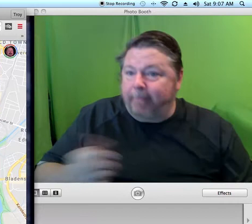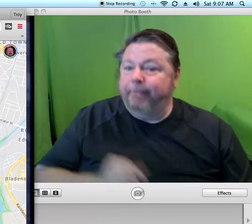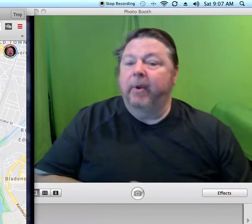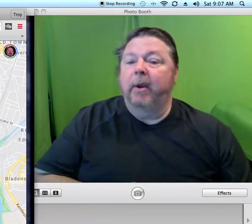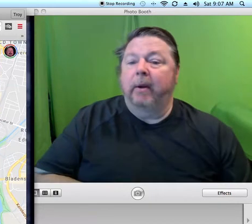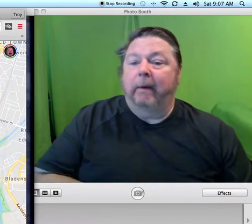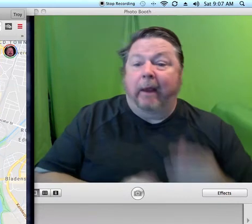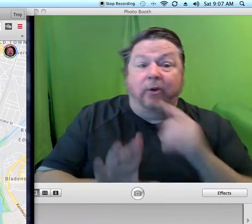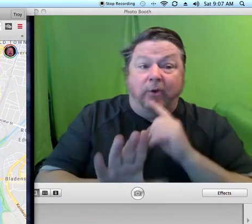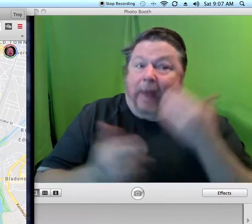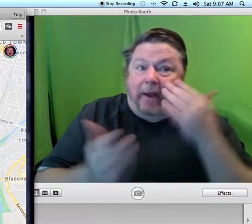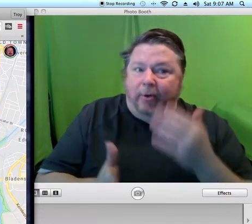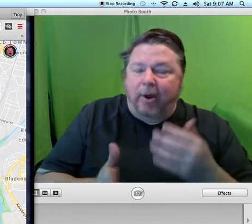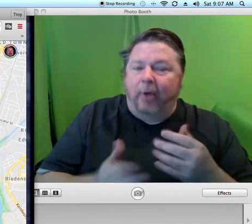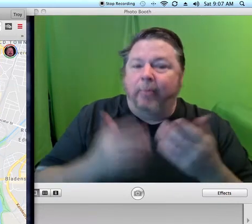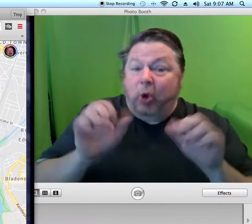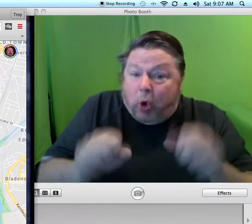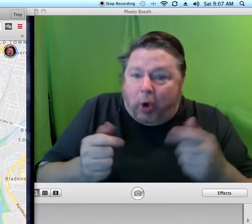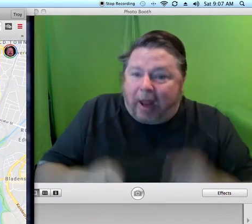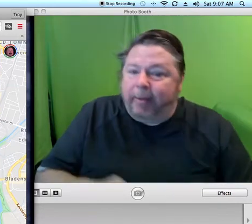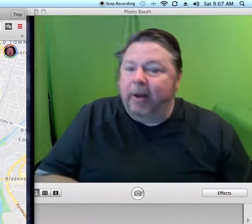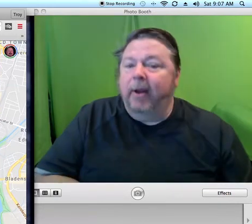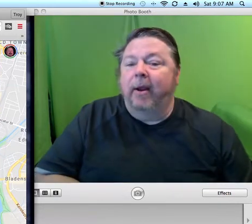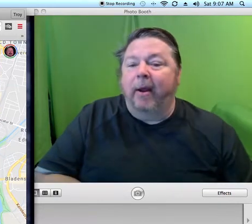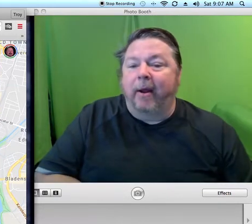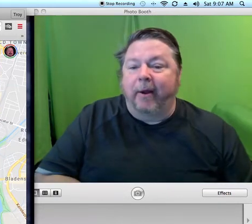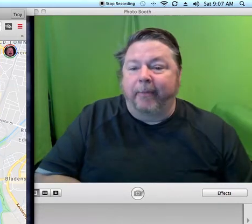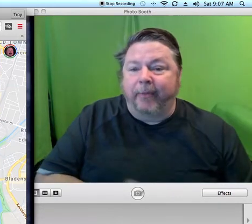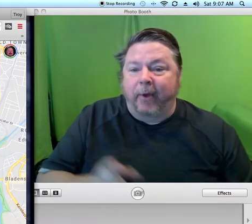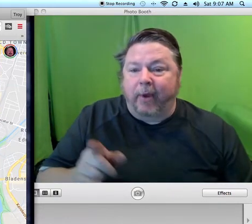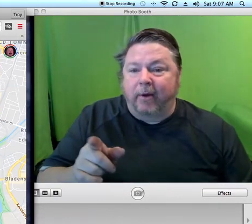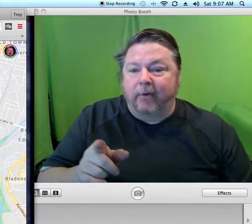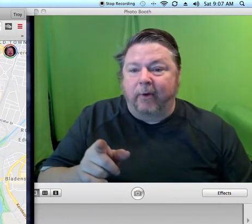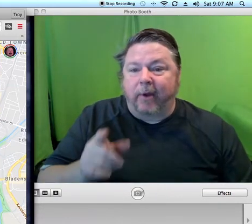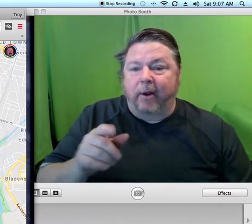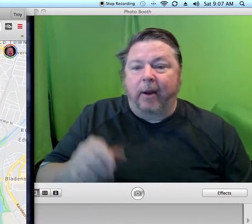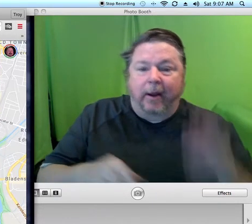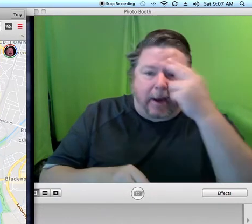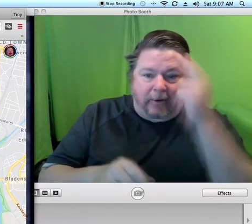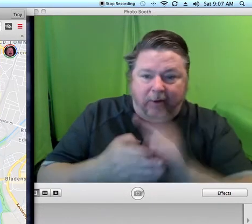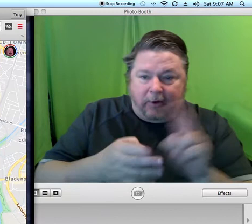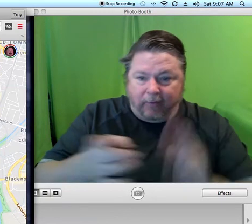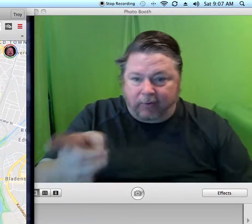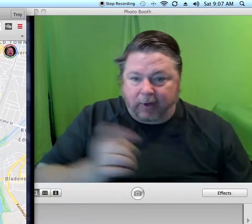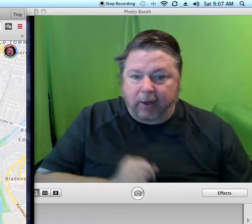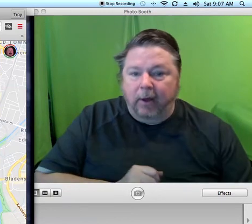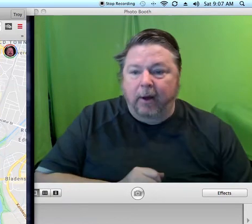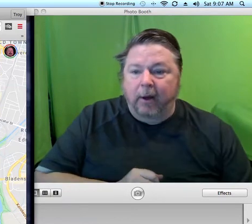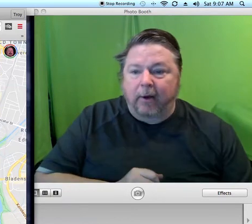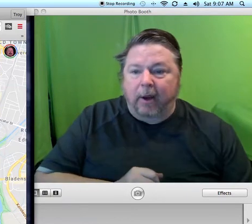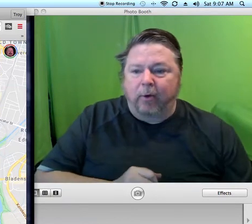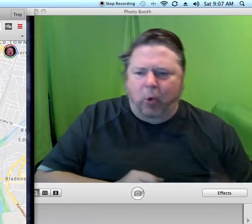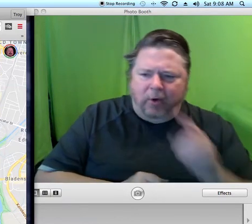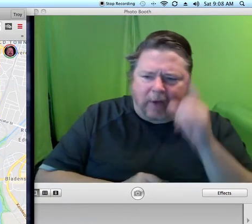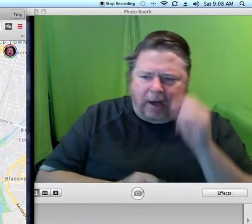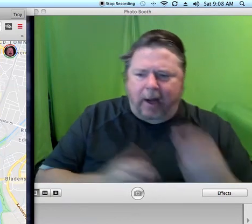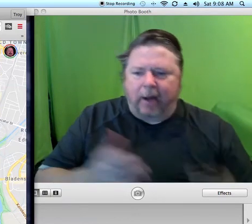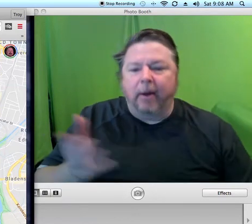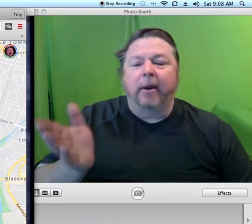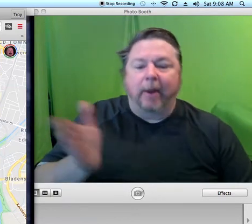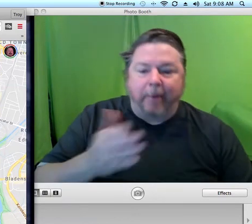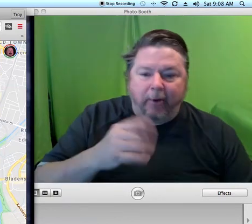know. Seriously, I don't know, but it could happen. Okay, so we got Catholic University. Okay, where's